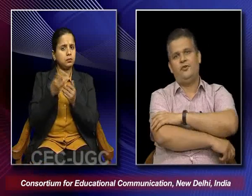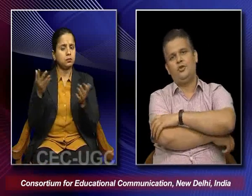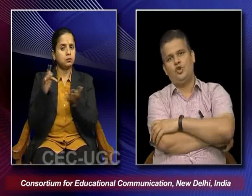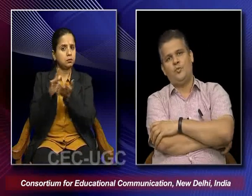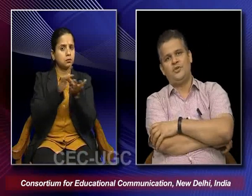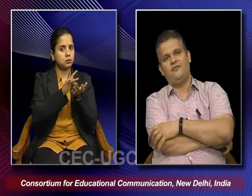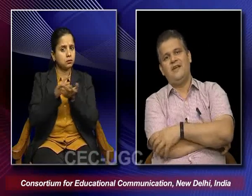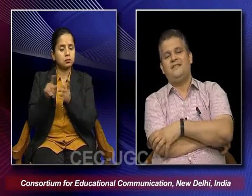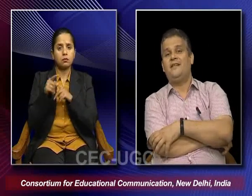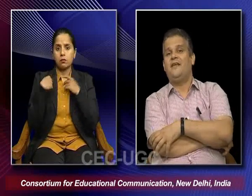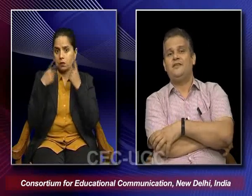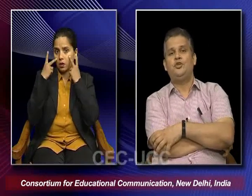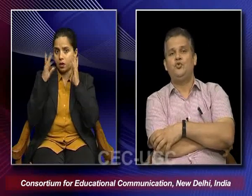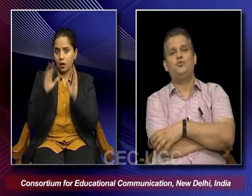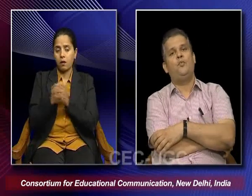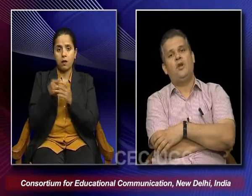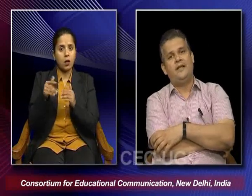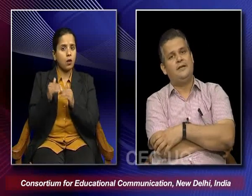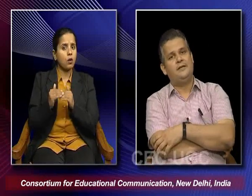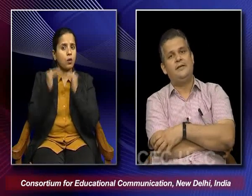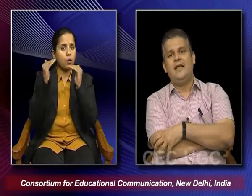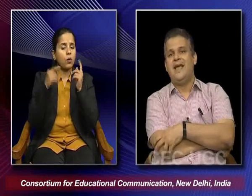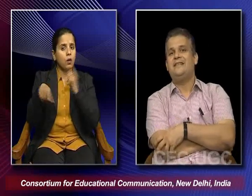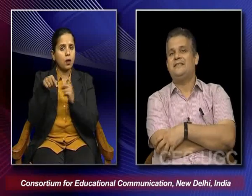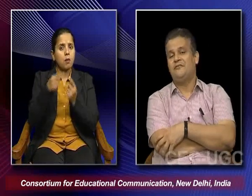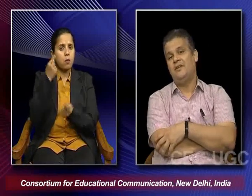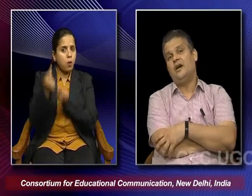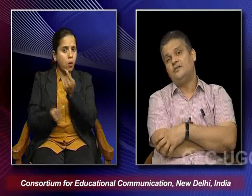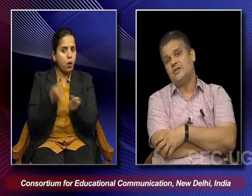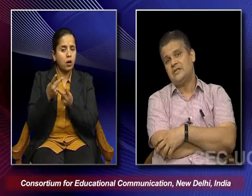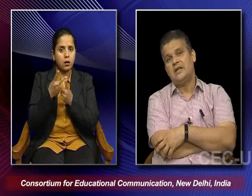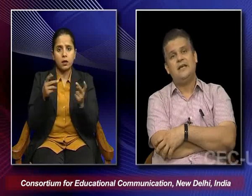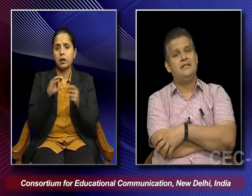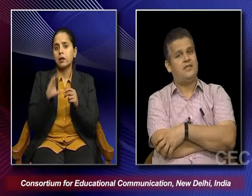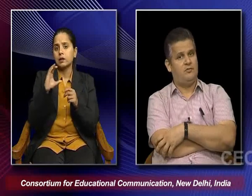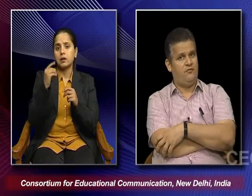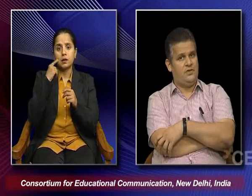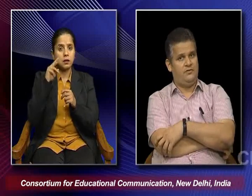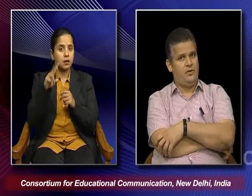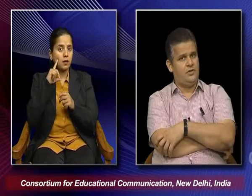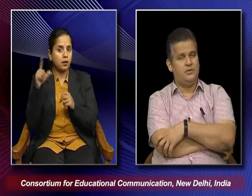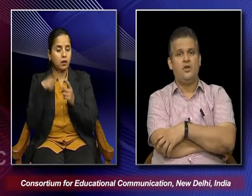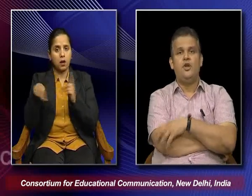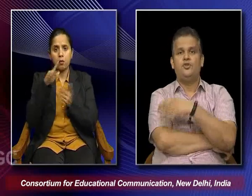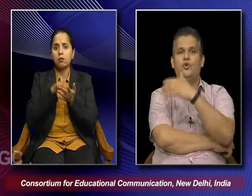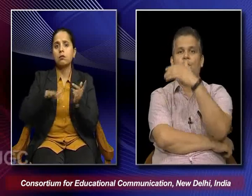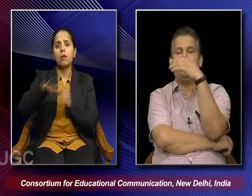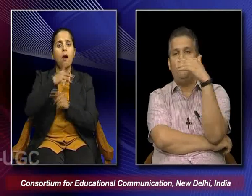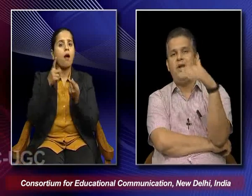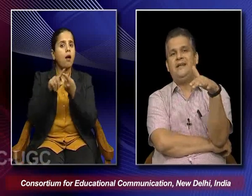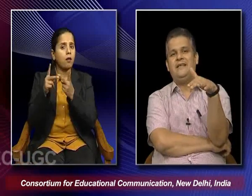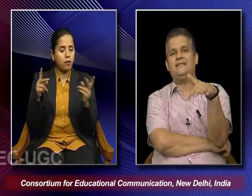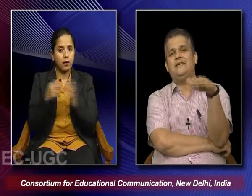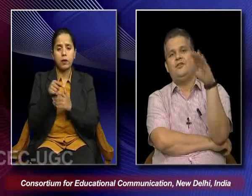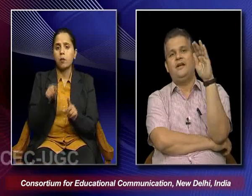places we also observe that there is a huge political and civil unrest in some of these regions. So the